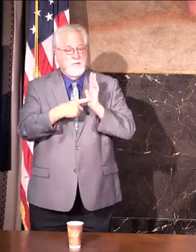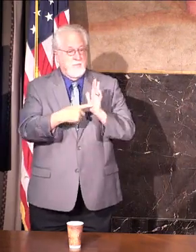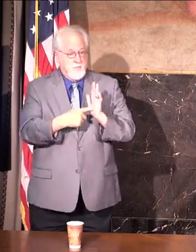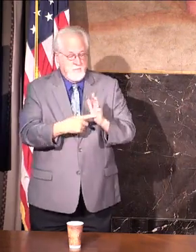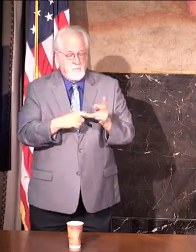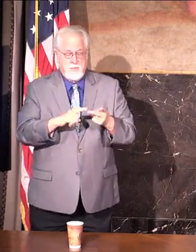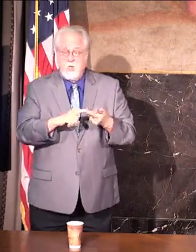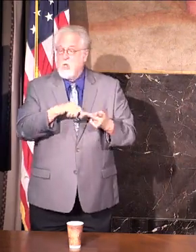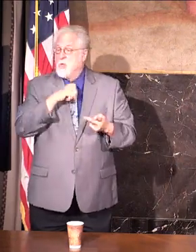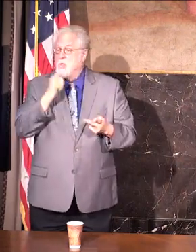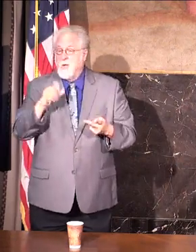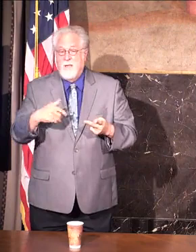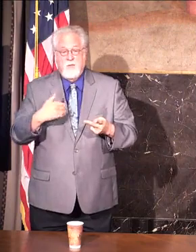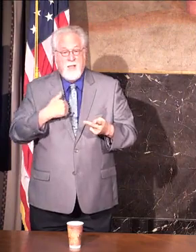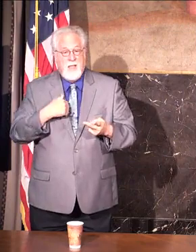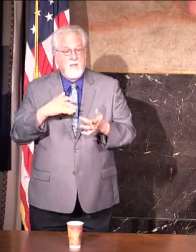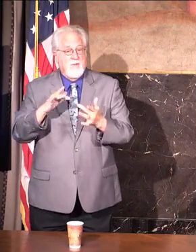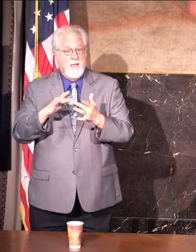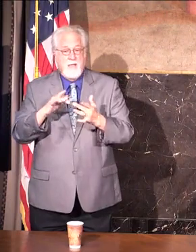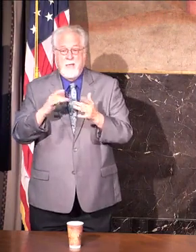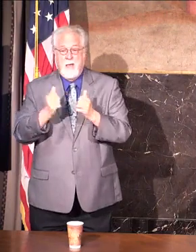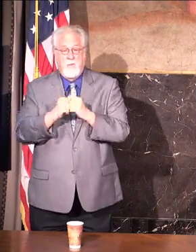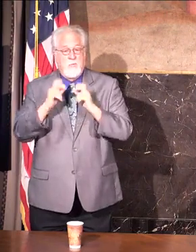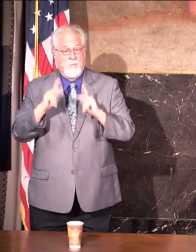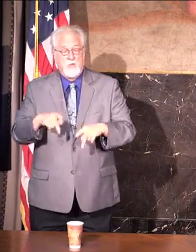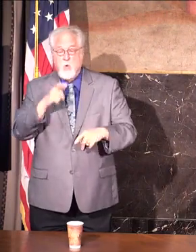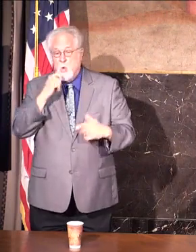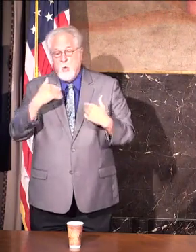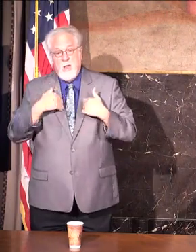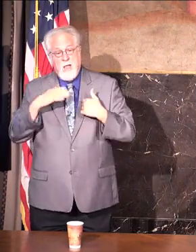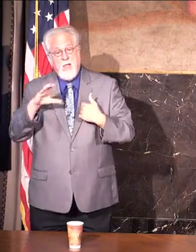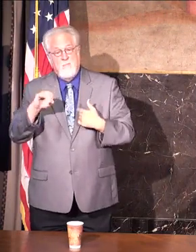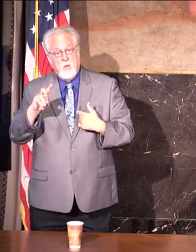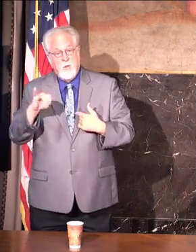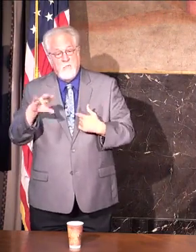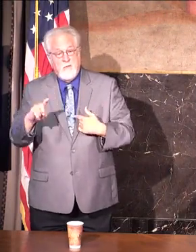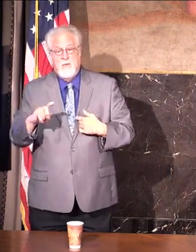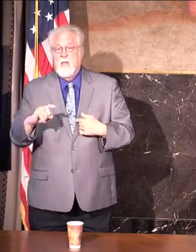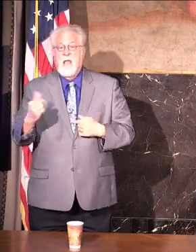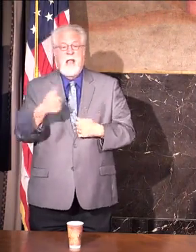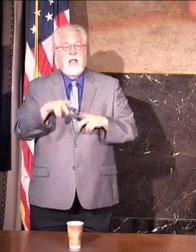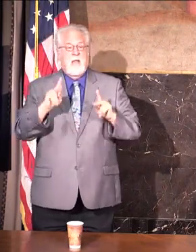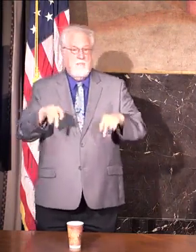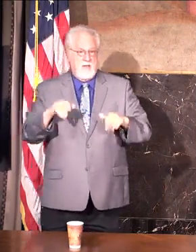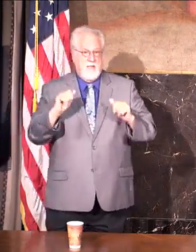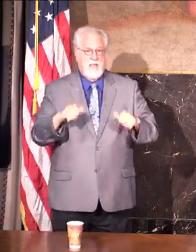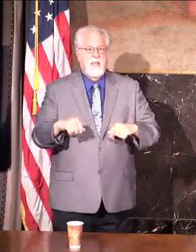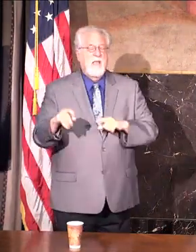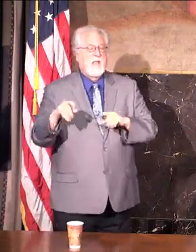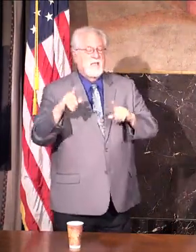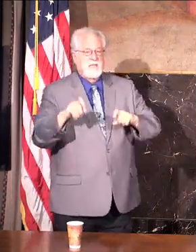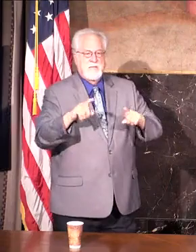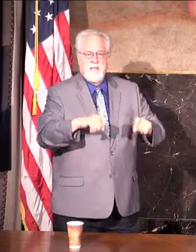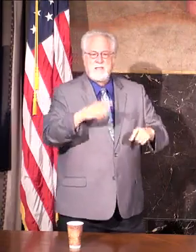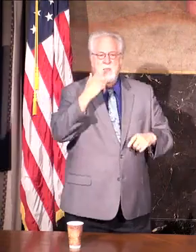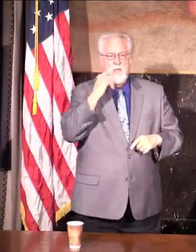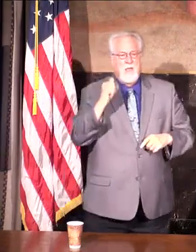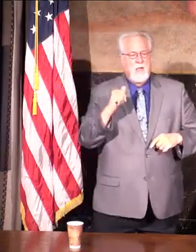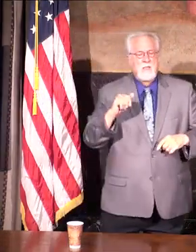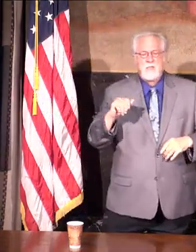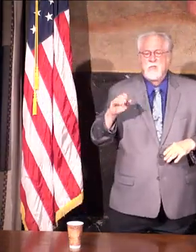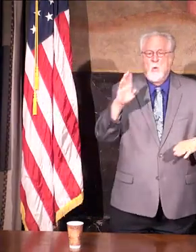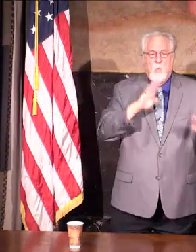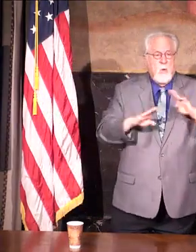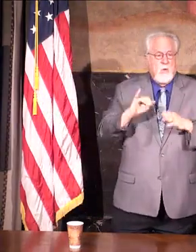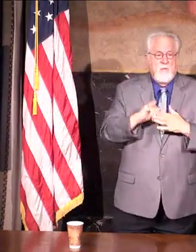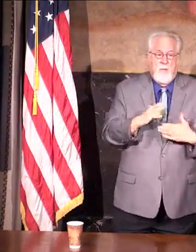You do not have to have a contact with someone who is COVID positive. Anyone can get a test just because they are worried